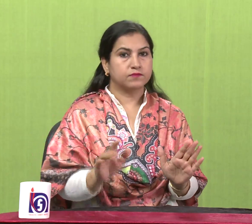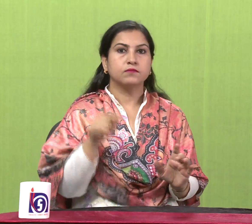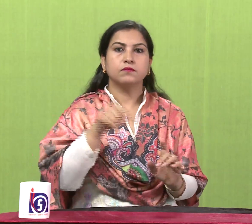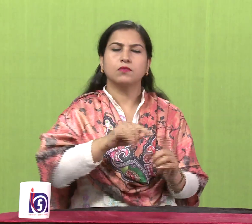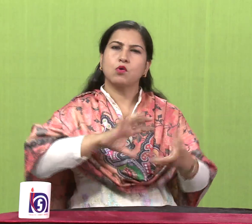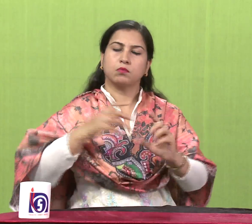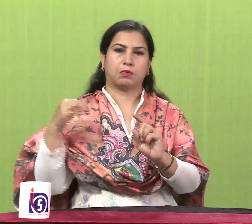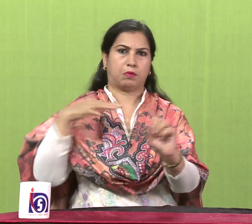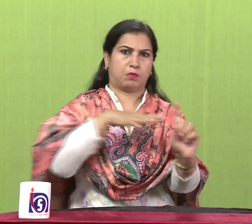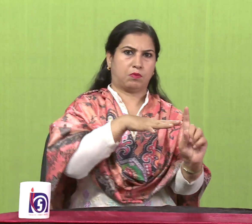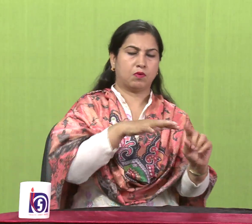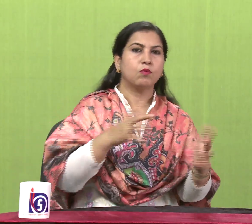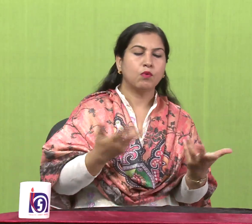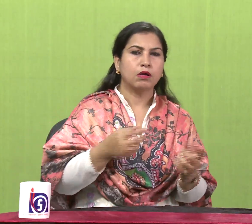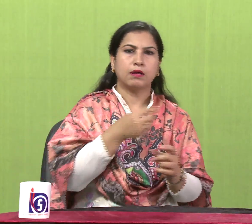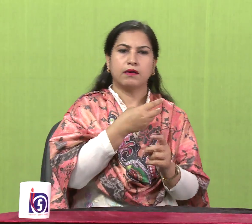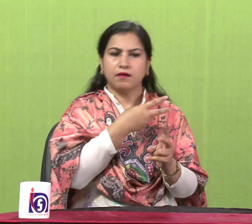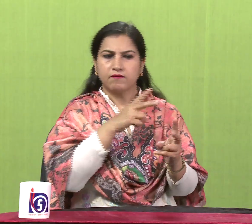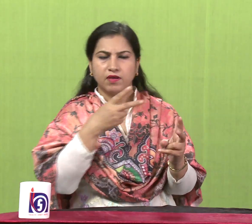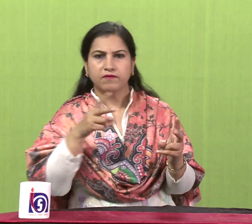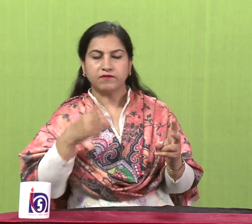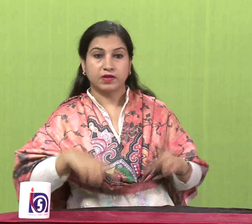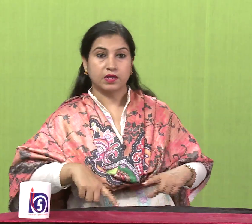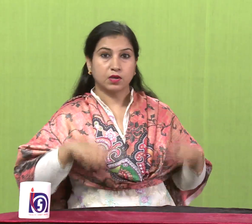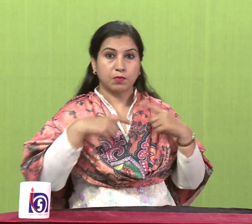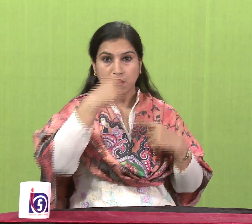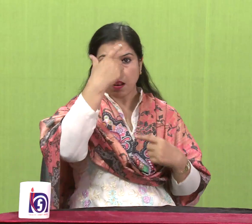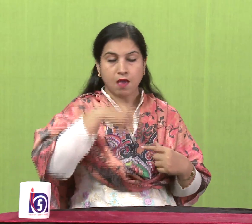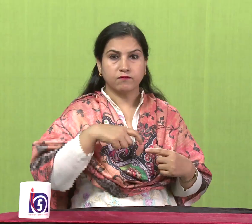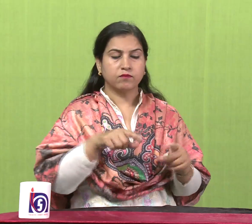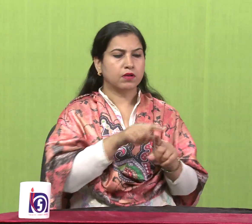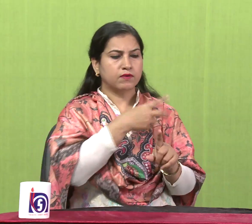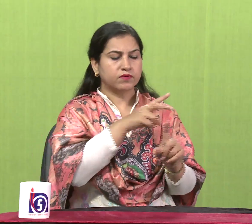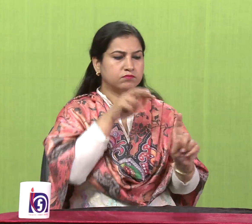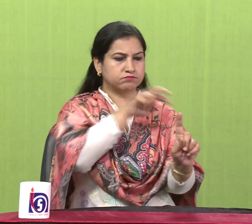It affects different aspects of human life in a country.